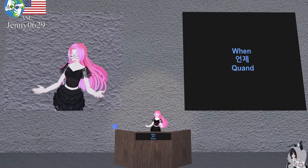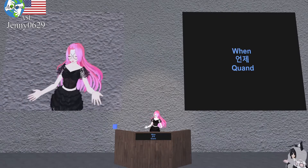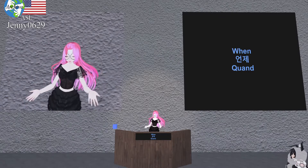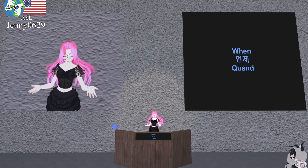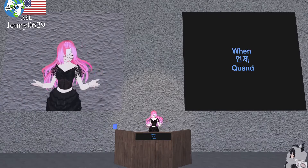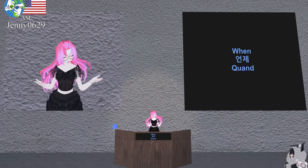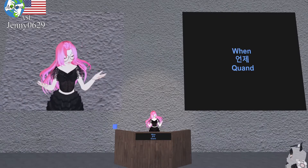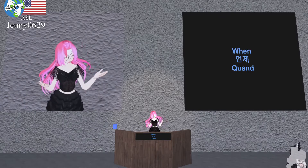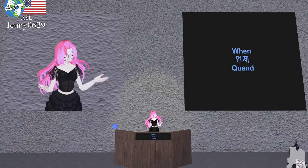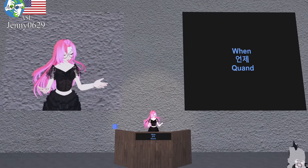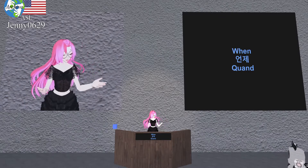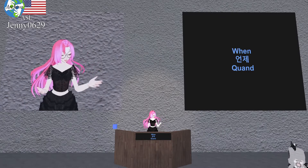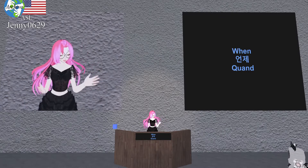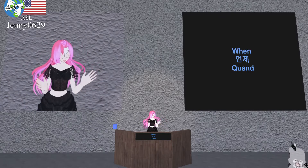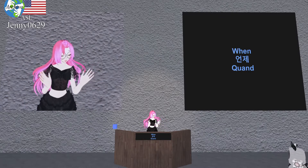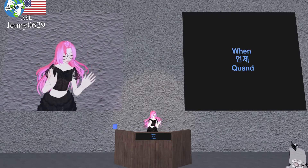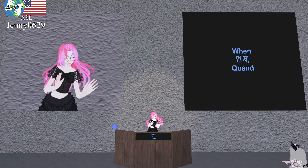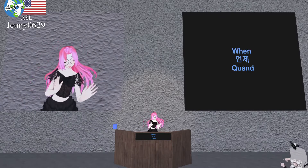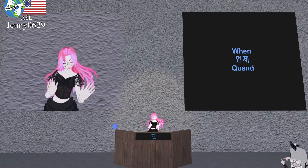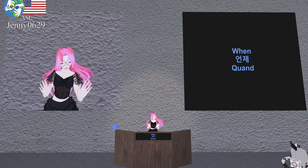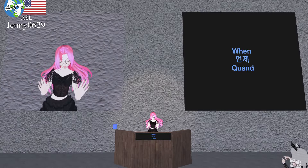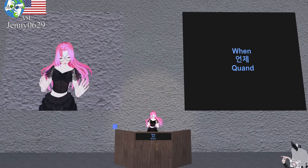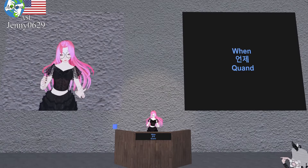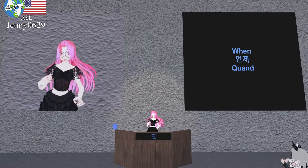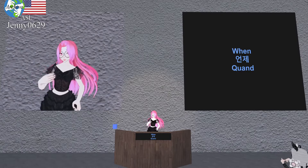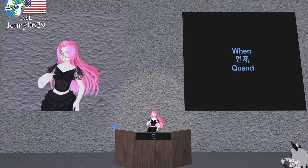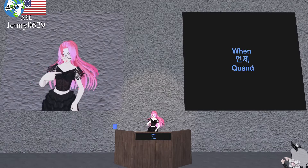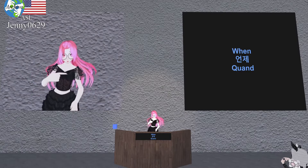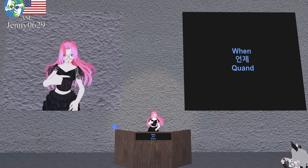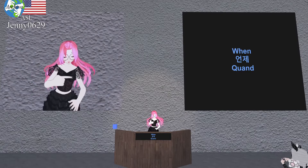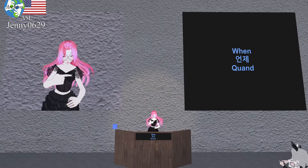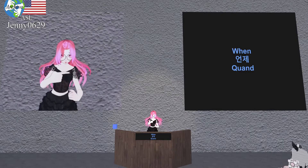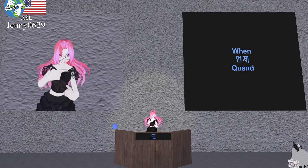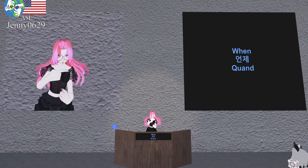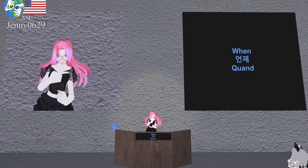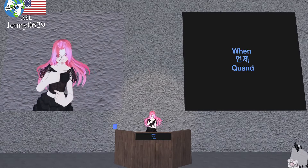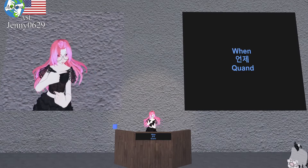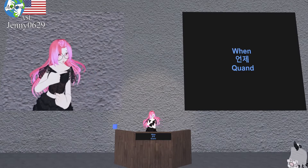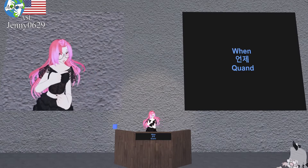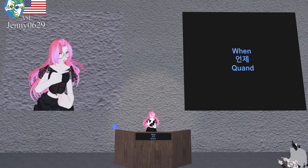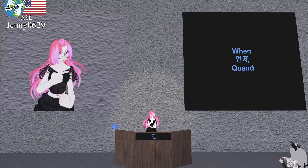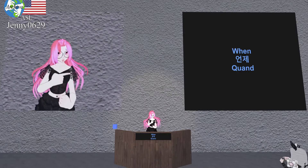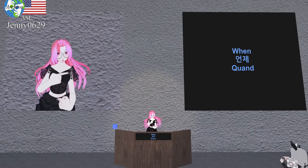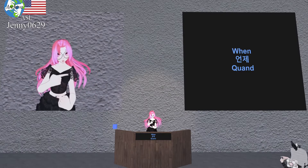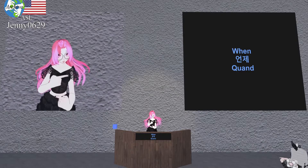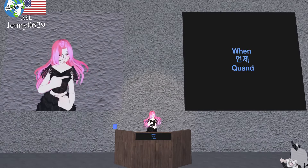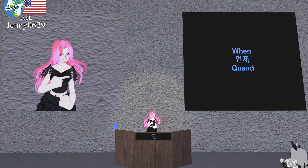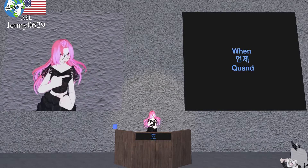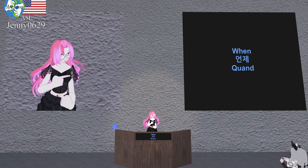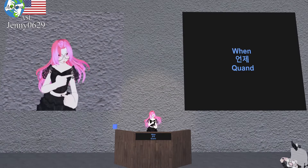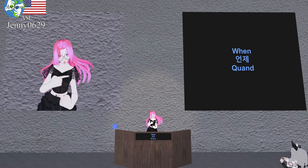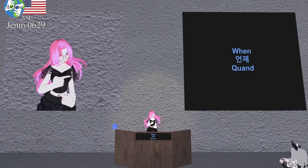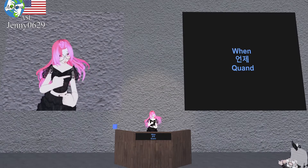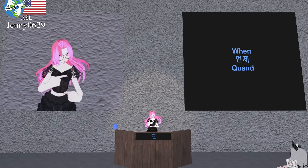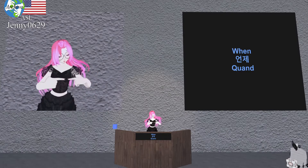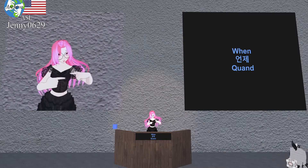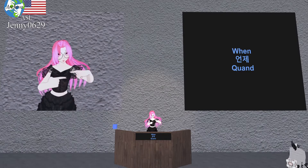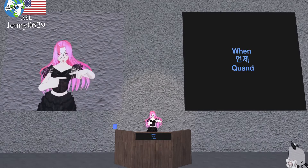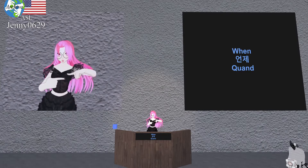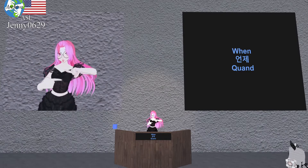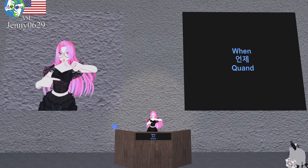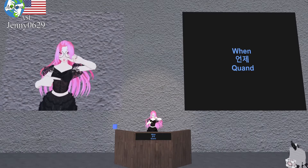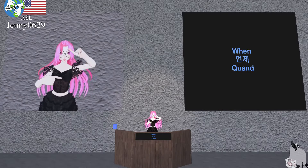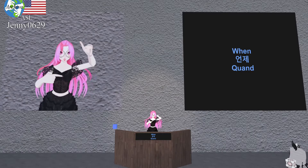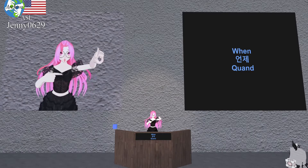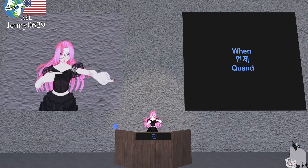Okay, so next one's win. I have a lot of questions about this because it looks similar to sign. But the difference is this hand is going to stay stationary. It's not going to